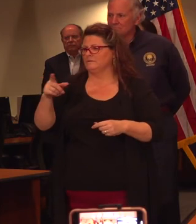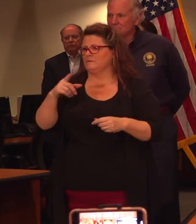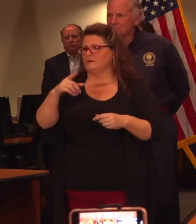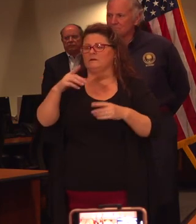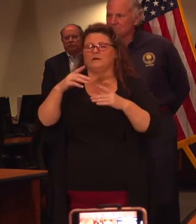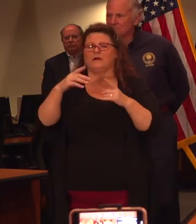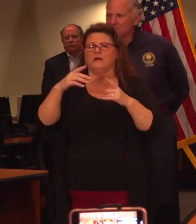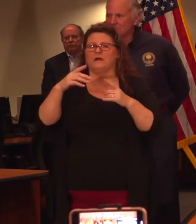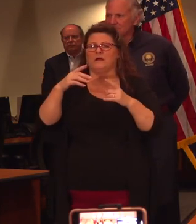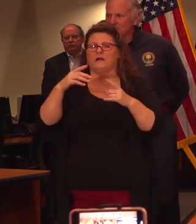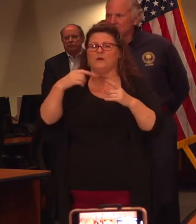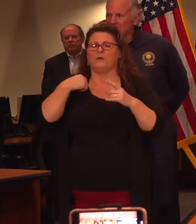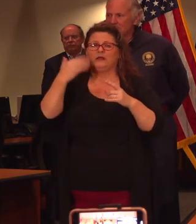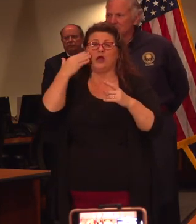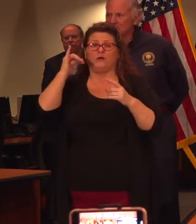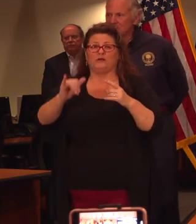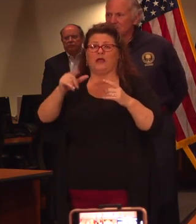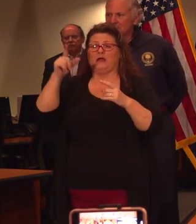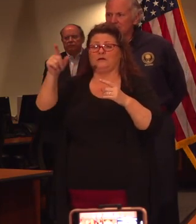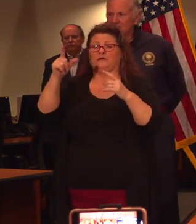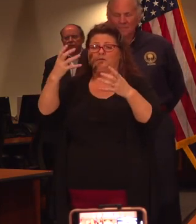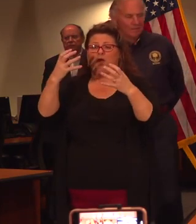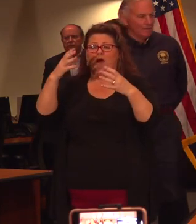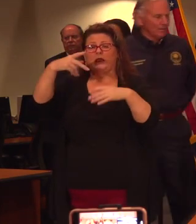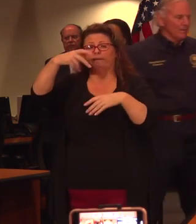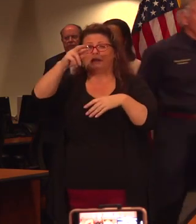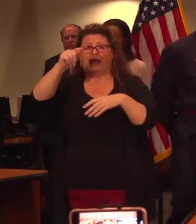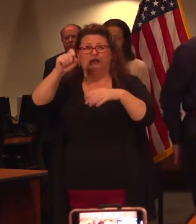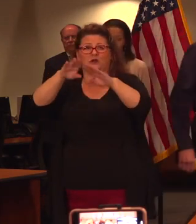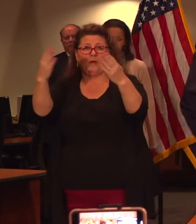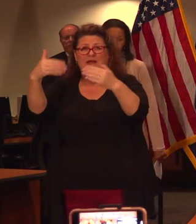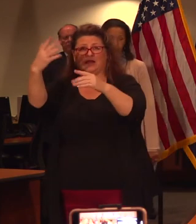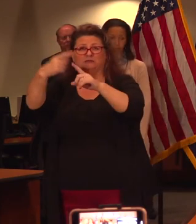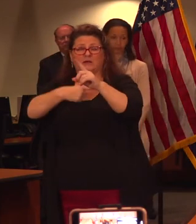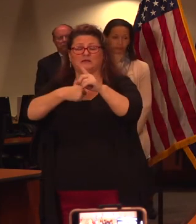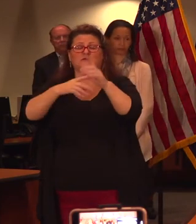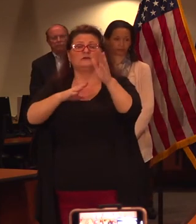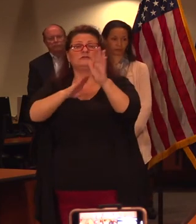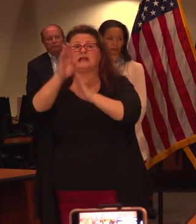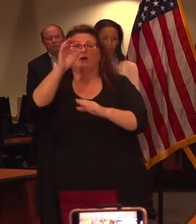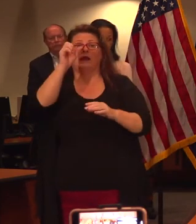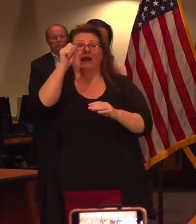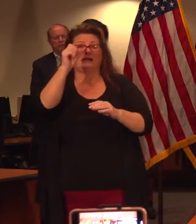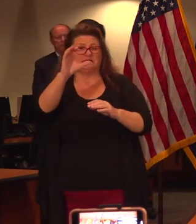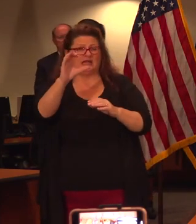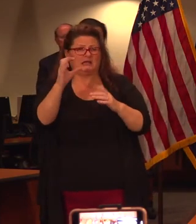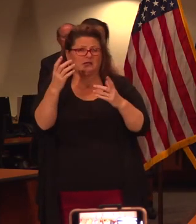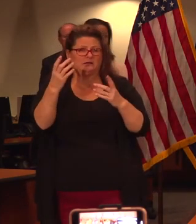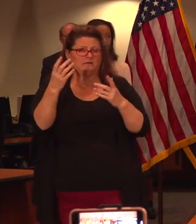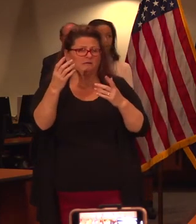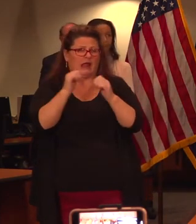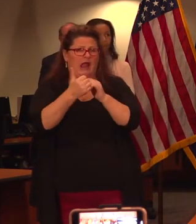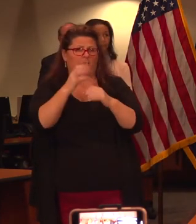do you hope to have XLRSC have its plan ready on plan finalized? Well, XLRSC will, the